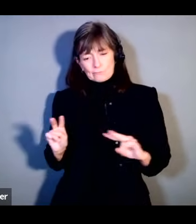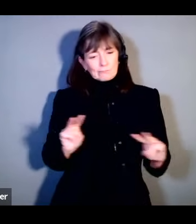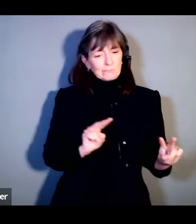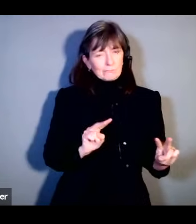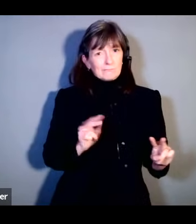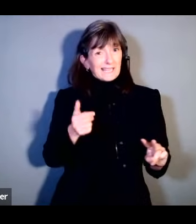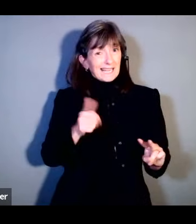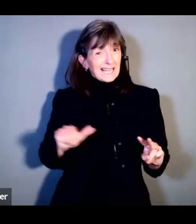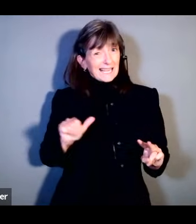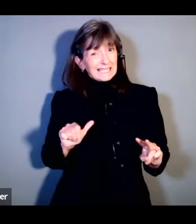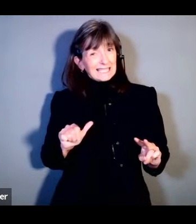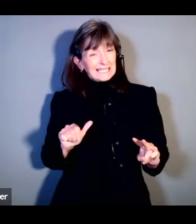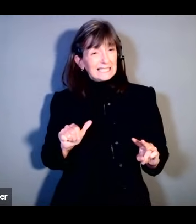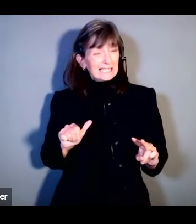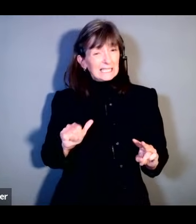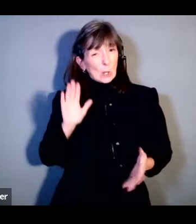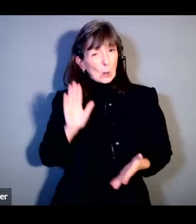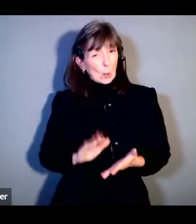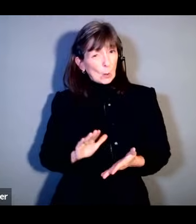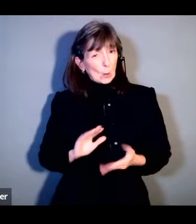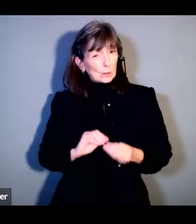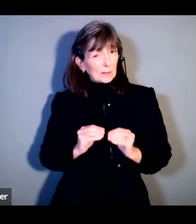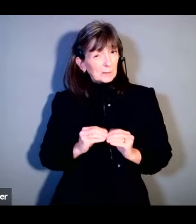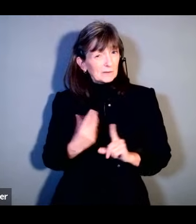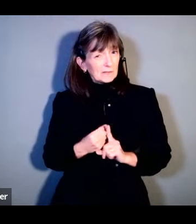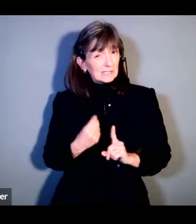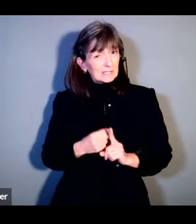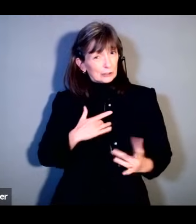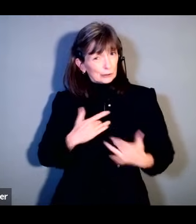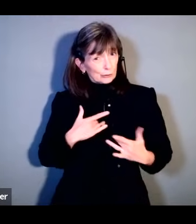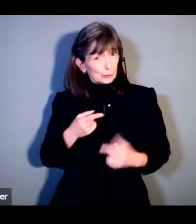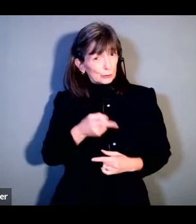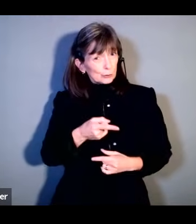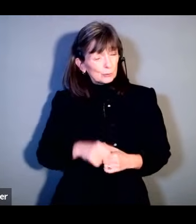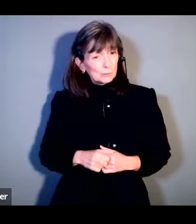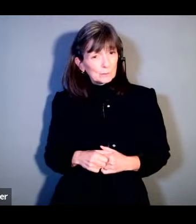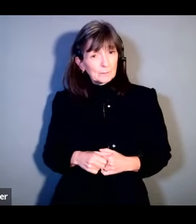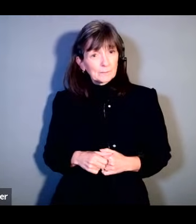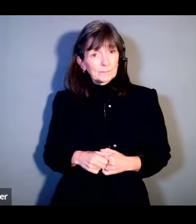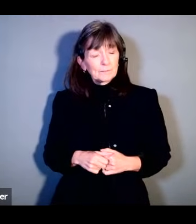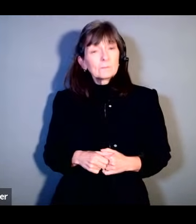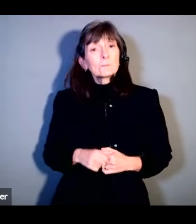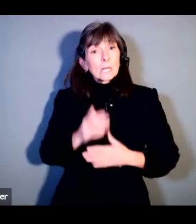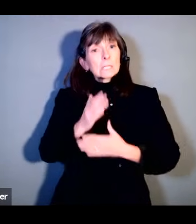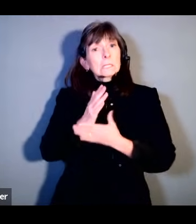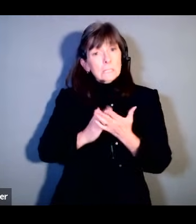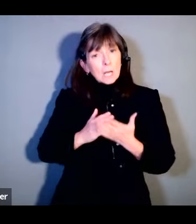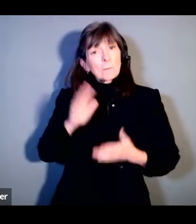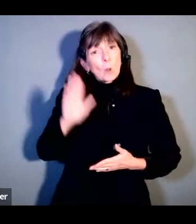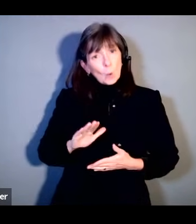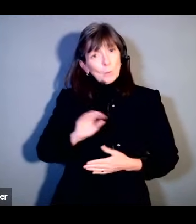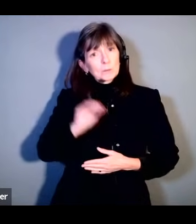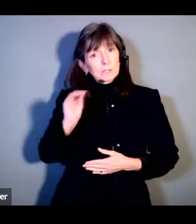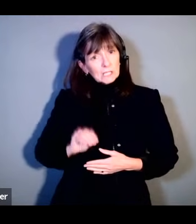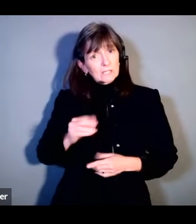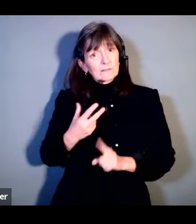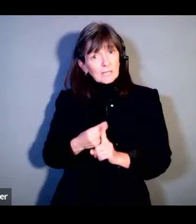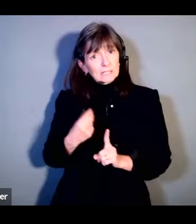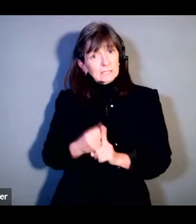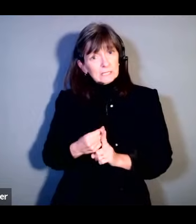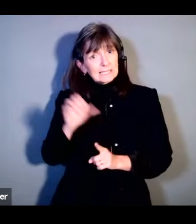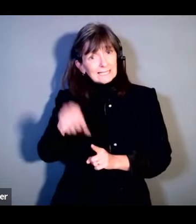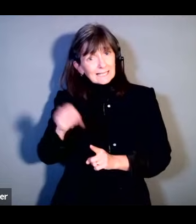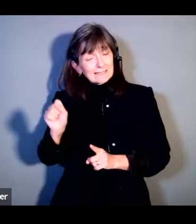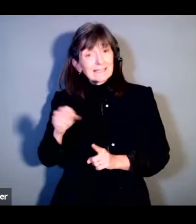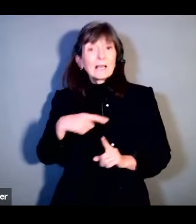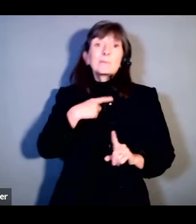have a vulnerability for a fourth wave like we saw in other areas? So there are areas that have lower vaccination rates than others, and then there are age groups where